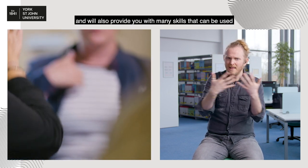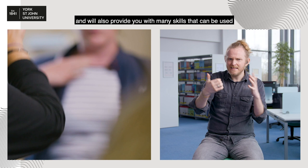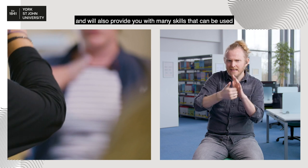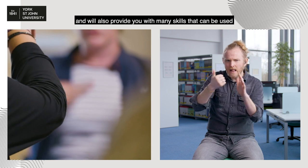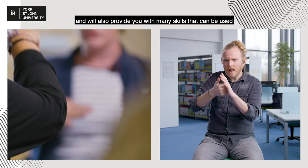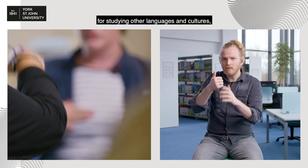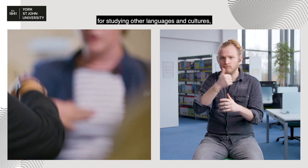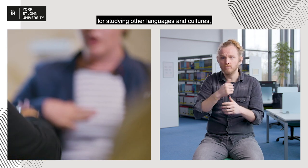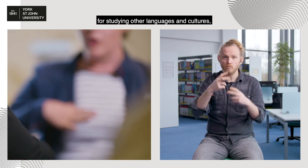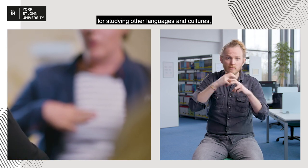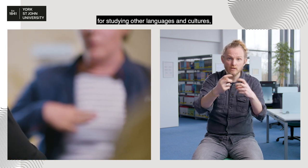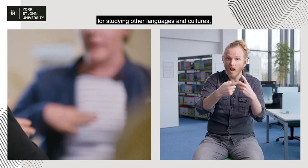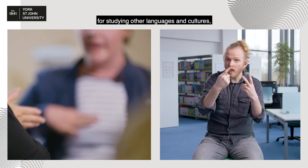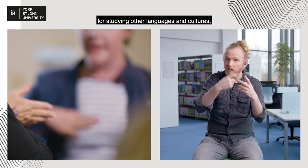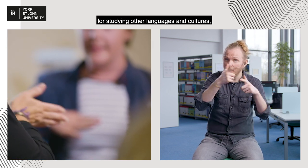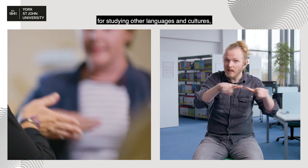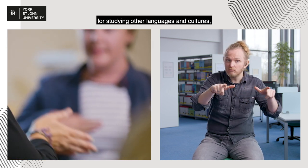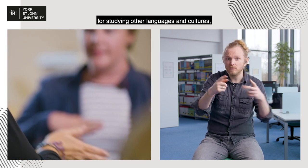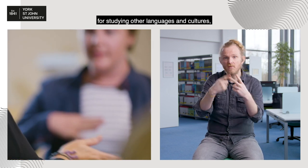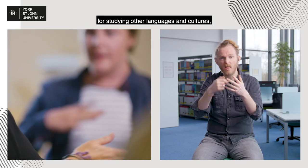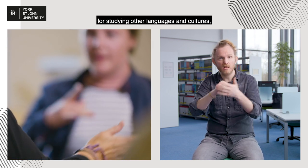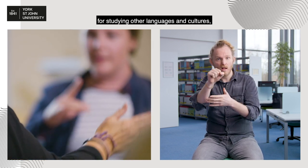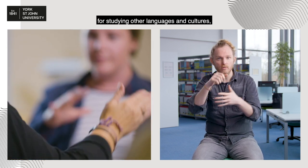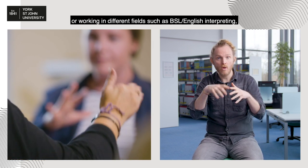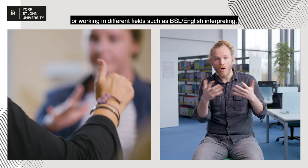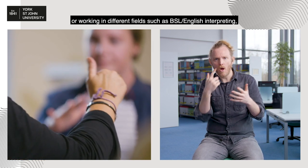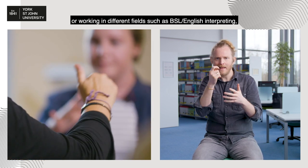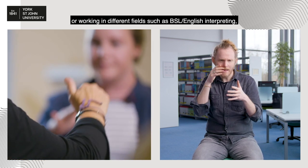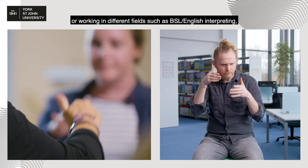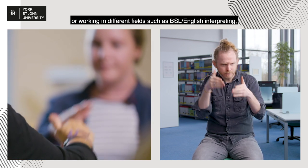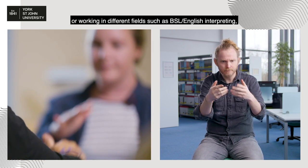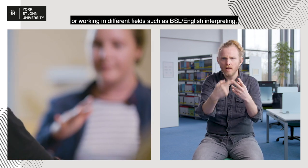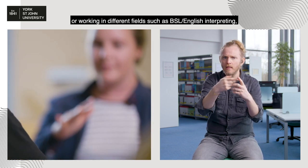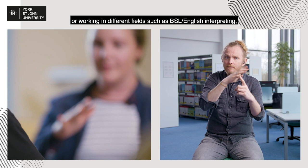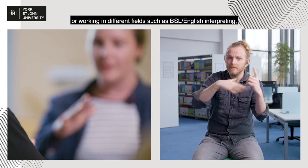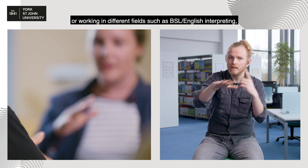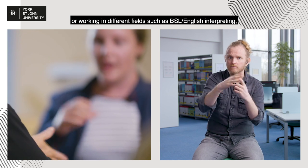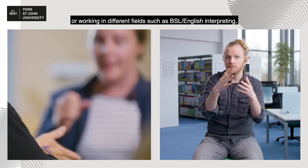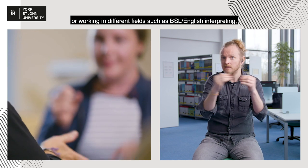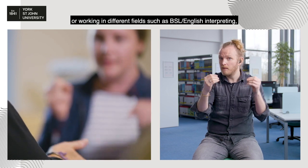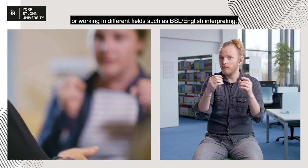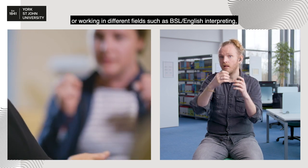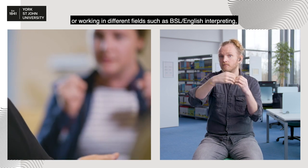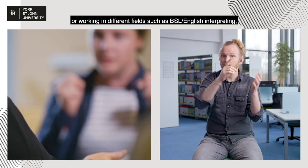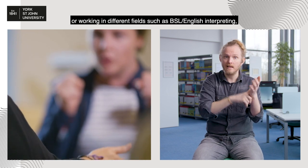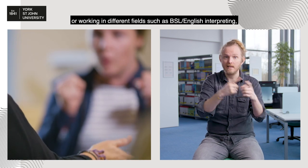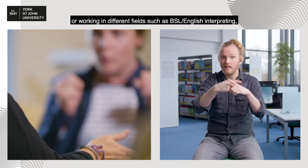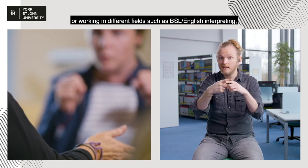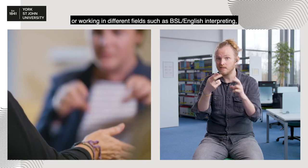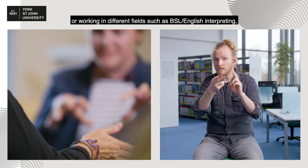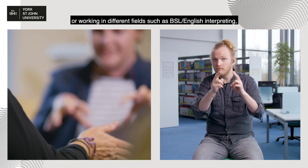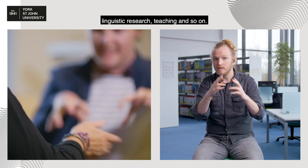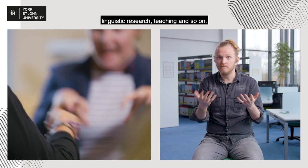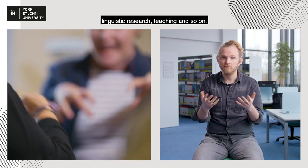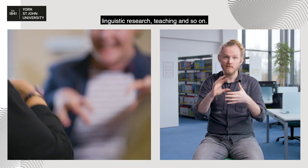skills that can be used for studying other languages and cultures, or working in different fields such as BSL English